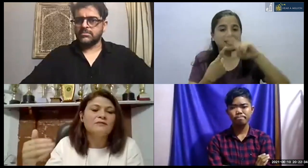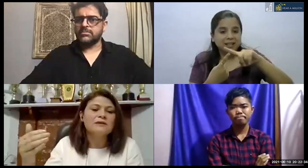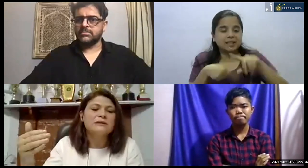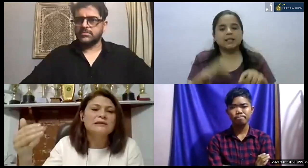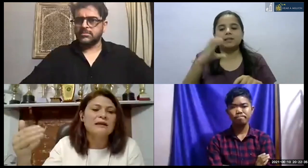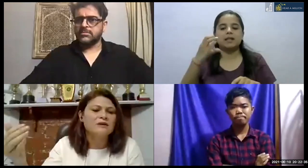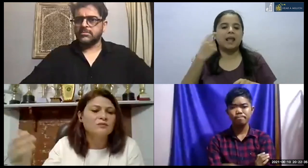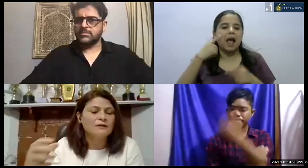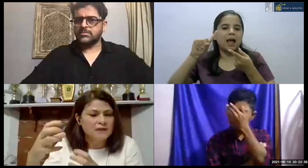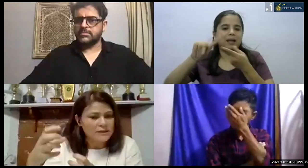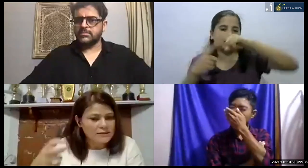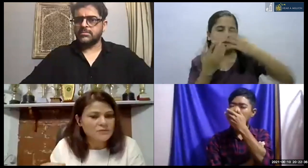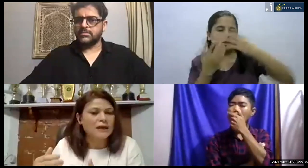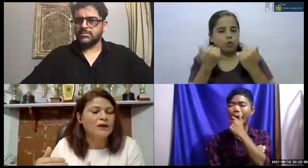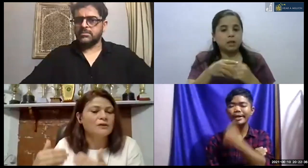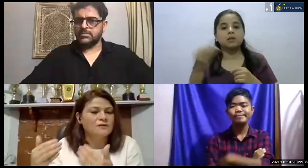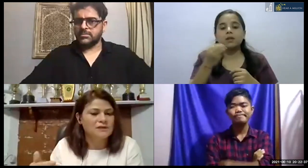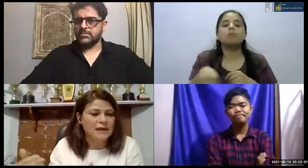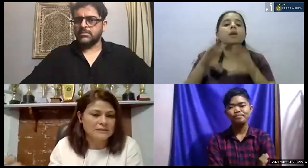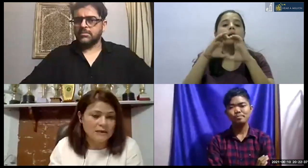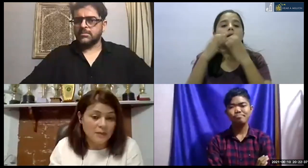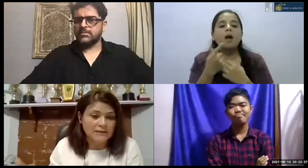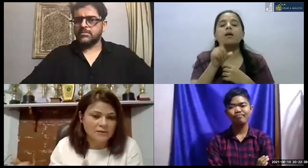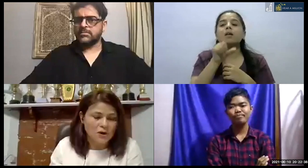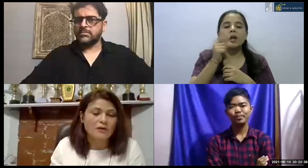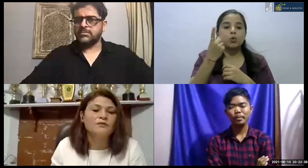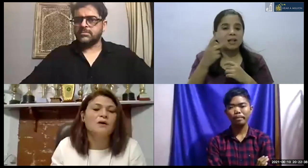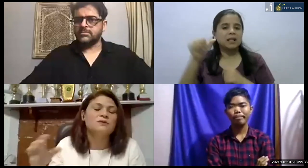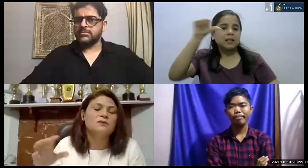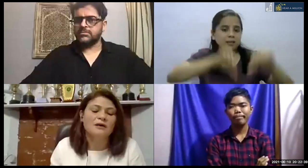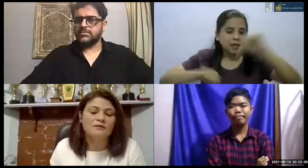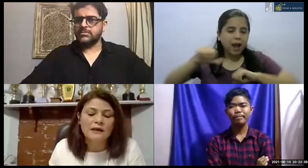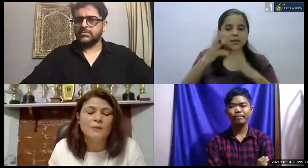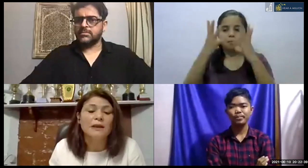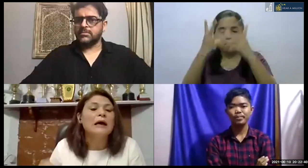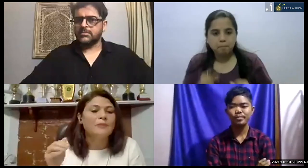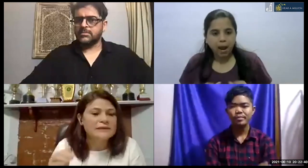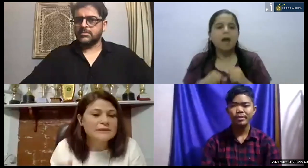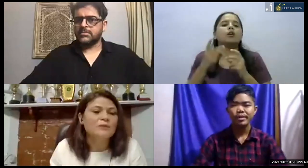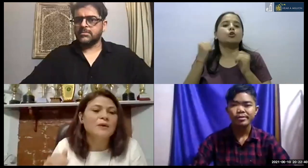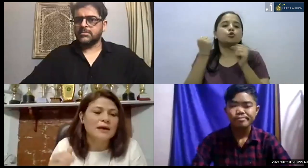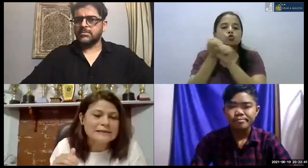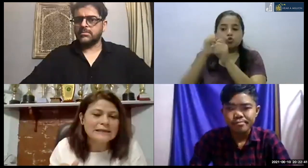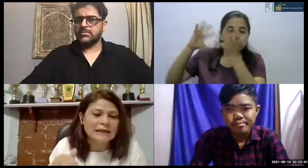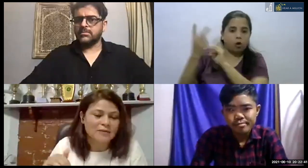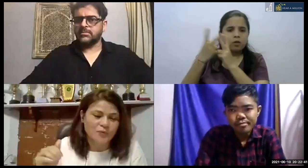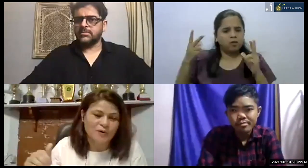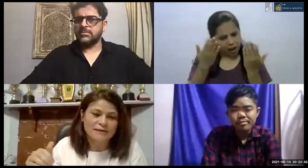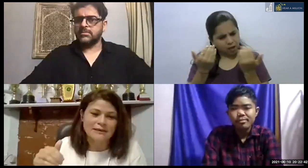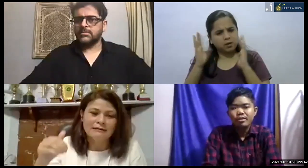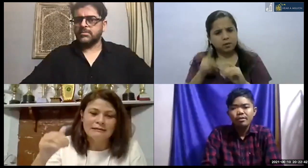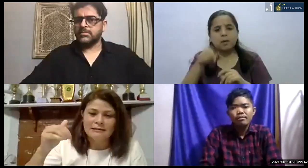certain levels, class 11, 12, certain subject areas of science and maths and geography also are available. But still, we are still in